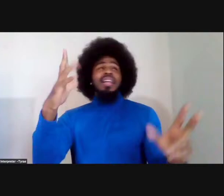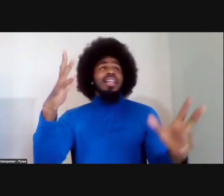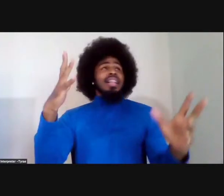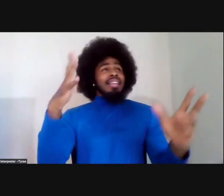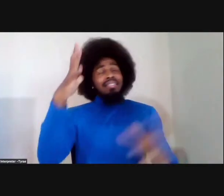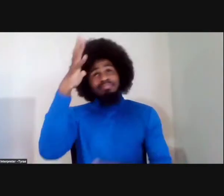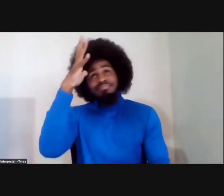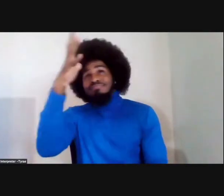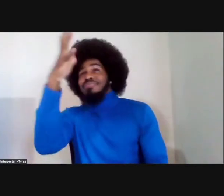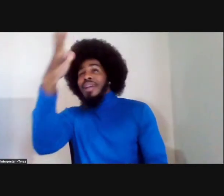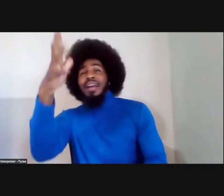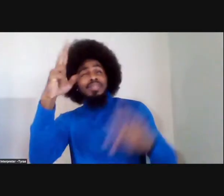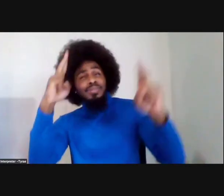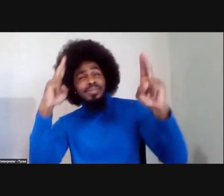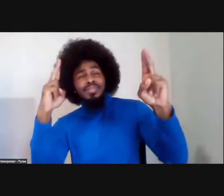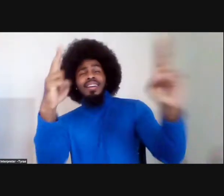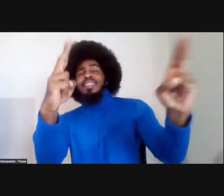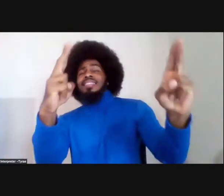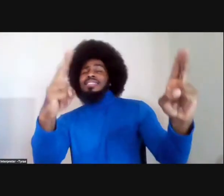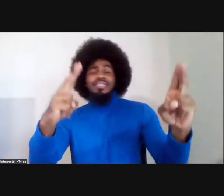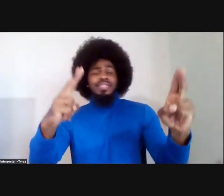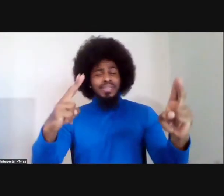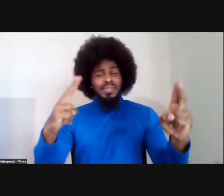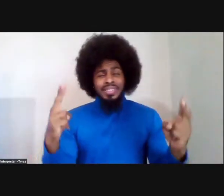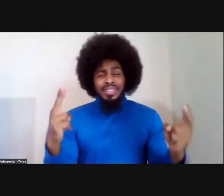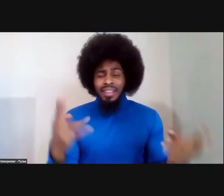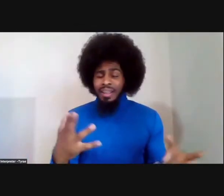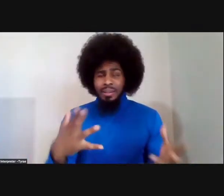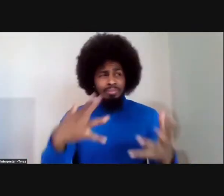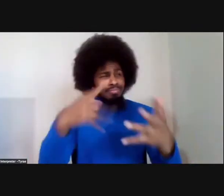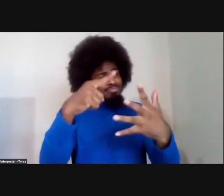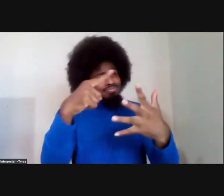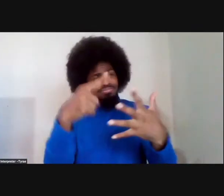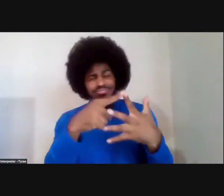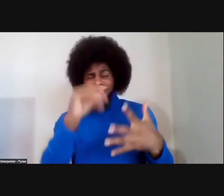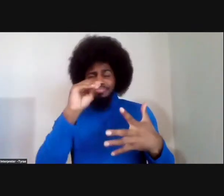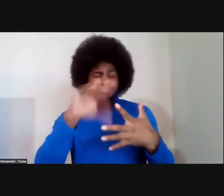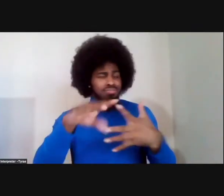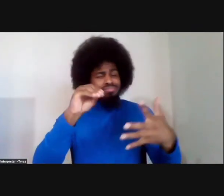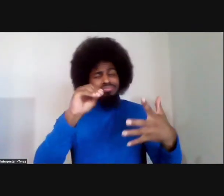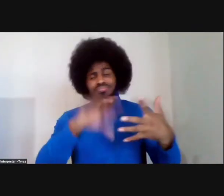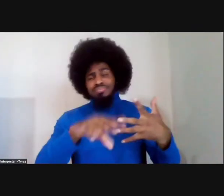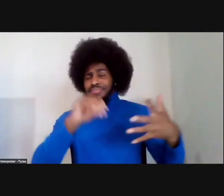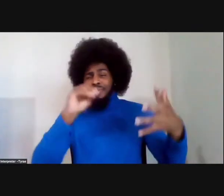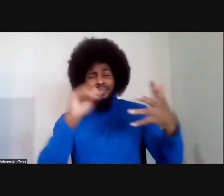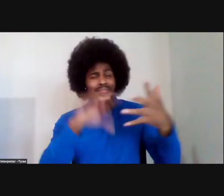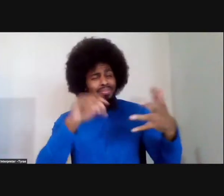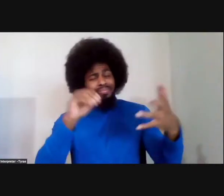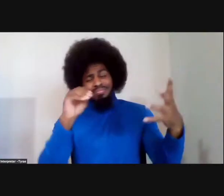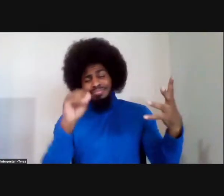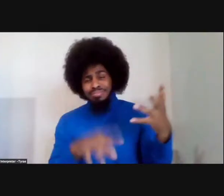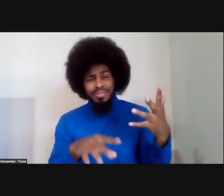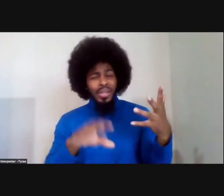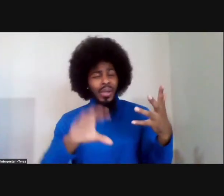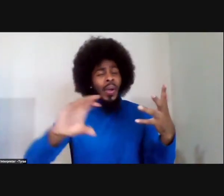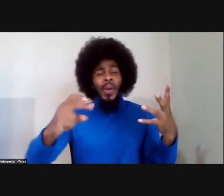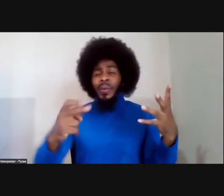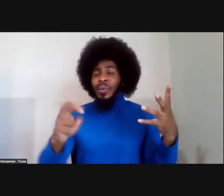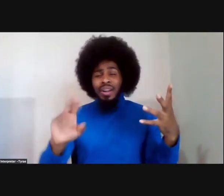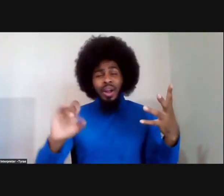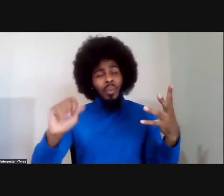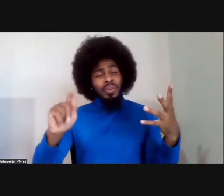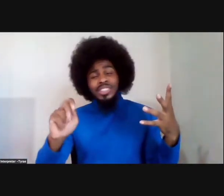Mary Williams, Vandy Williams, Anna Zeigler, DVO, Sue Allen, Orange Rutherford, Christopher Washington,